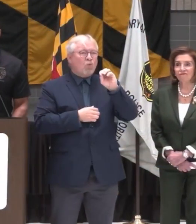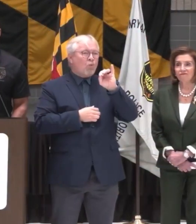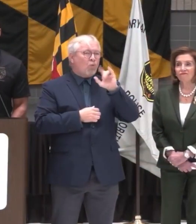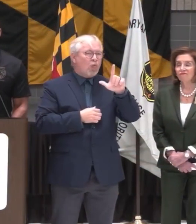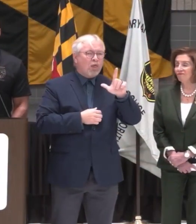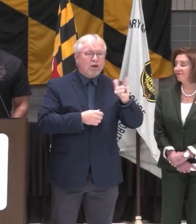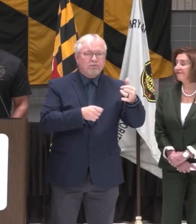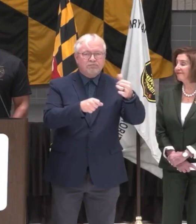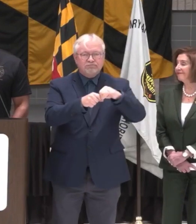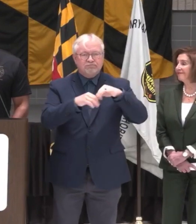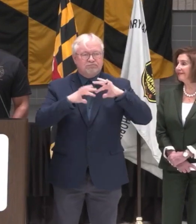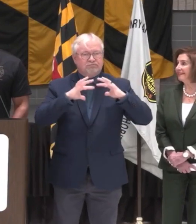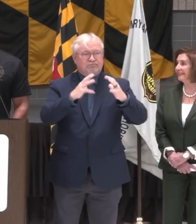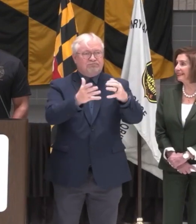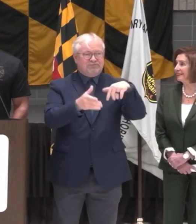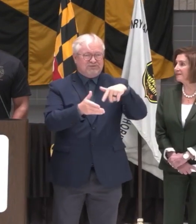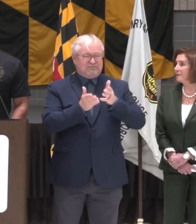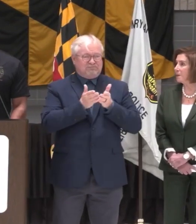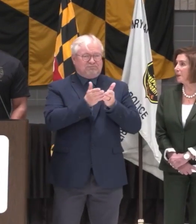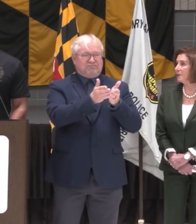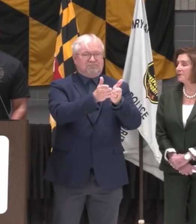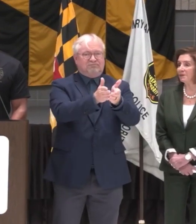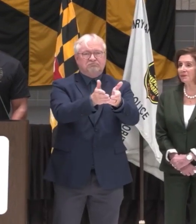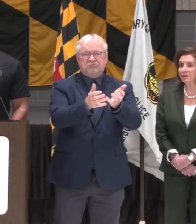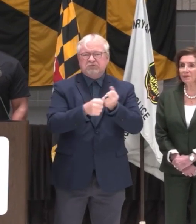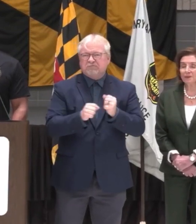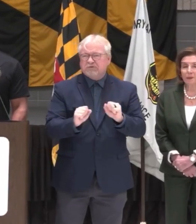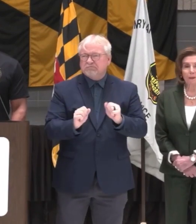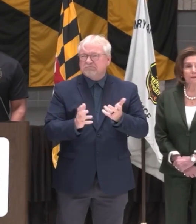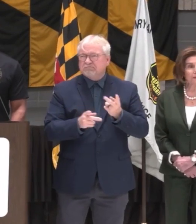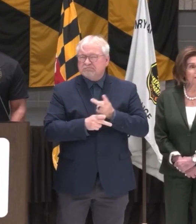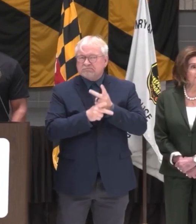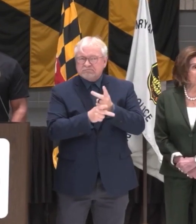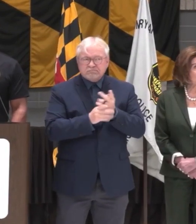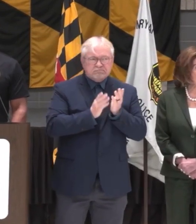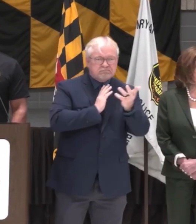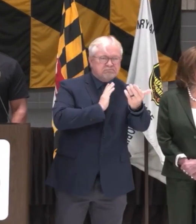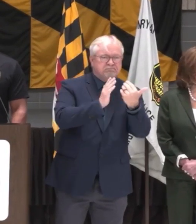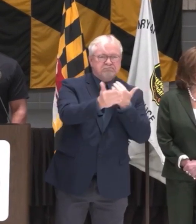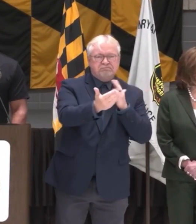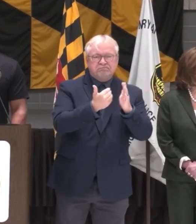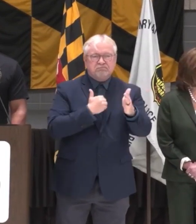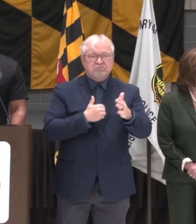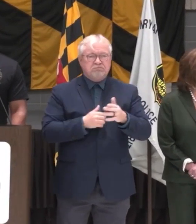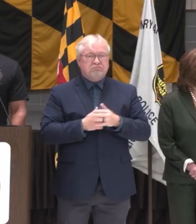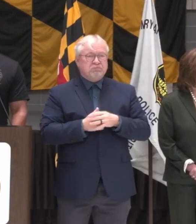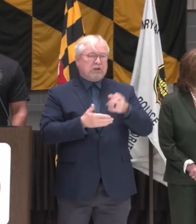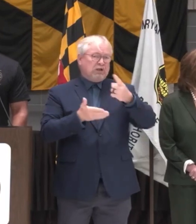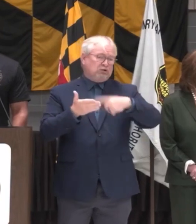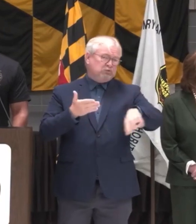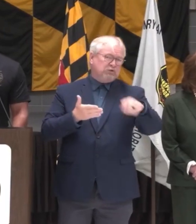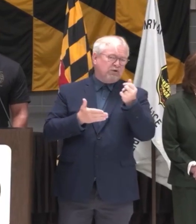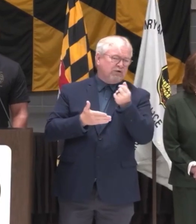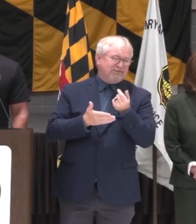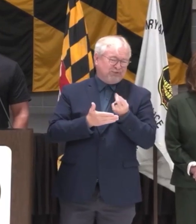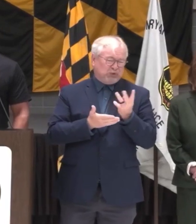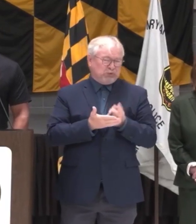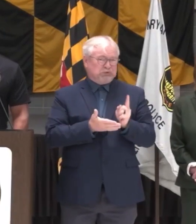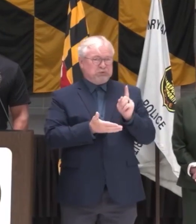some who, when we were here weeks ago, looked at the complexity of this operation and